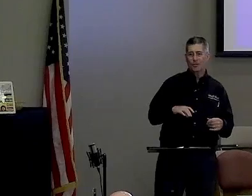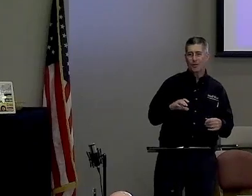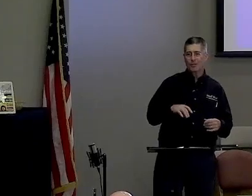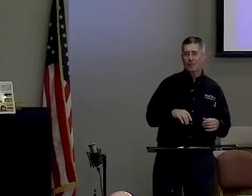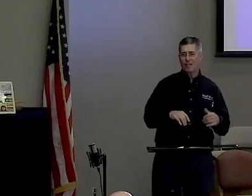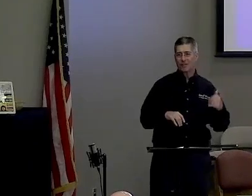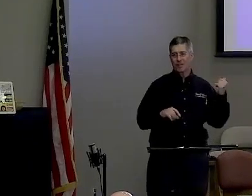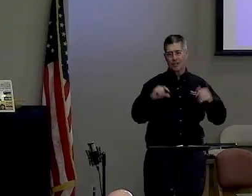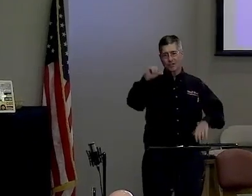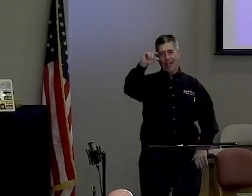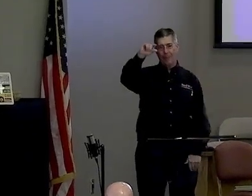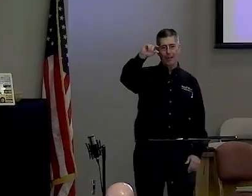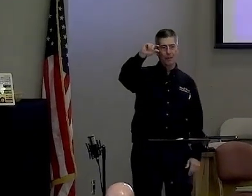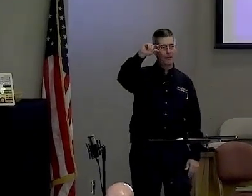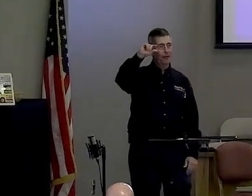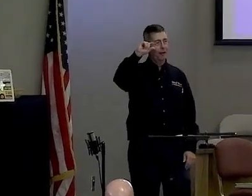searched, but this is that big on the internet.